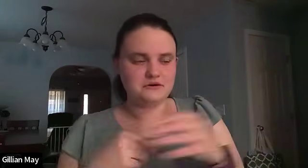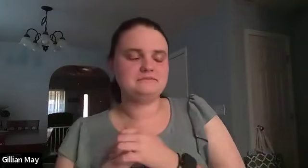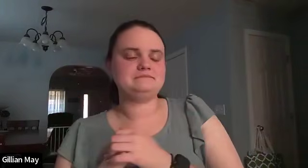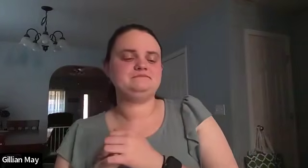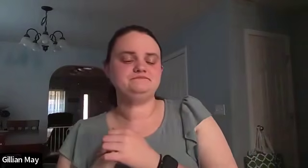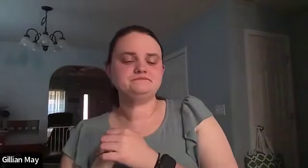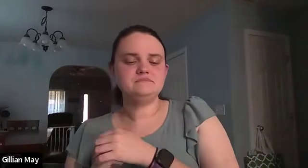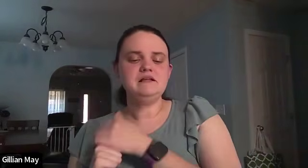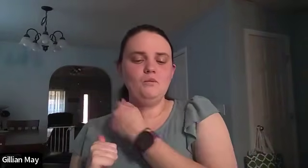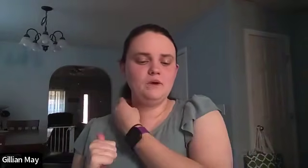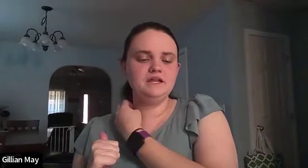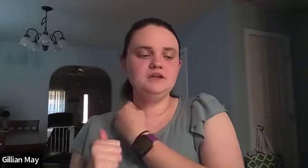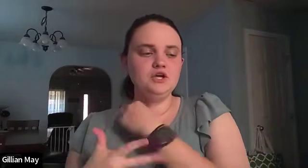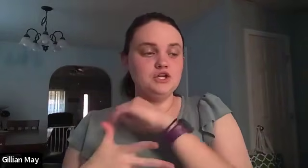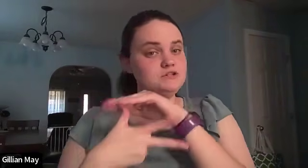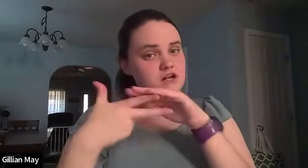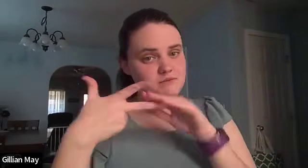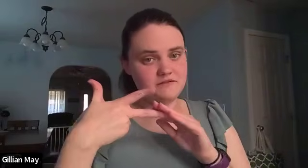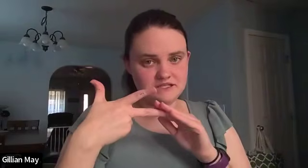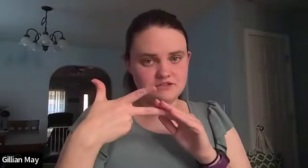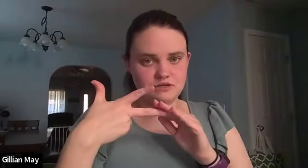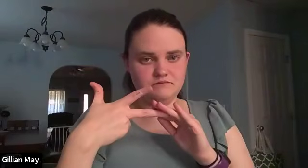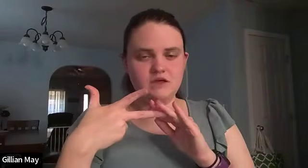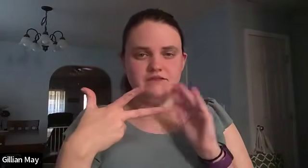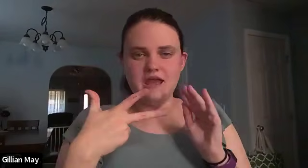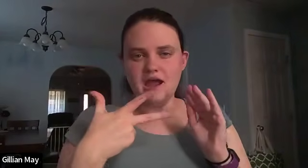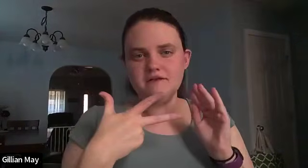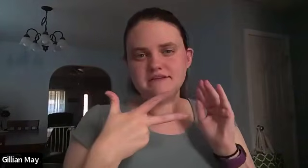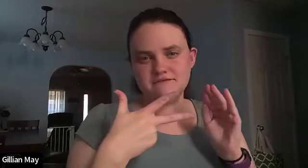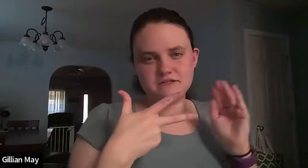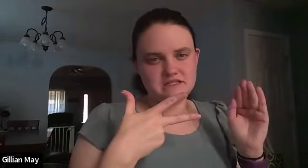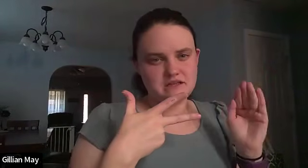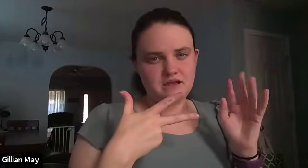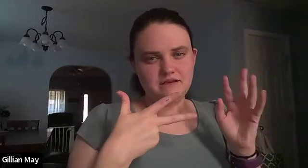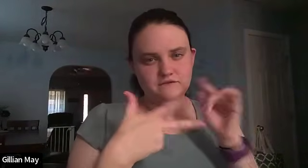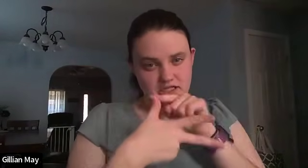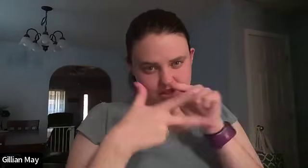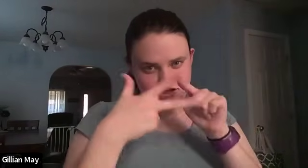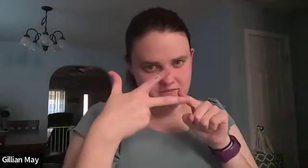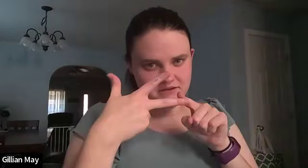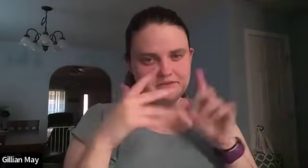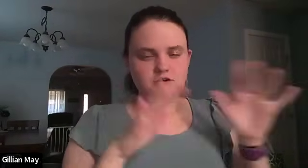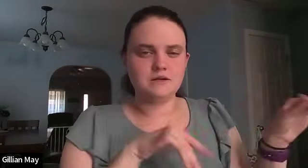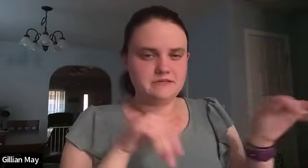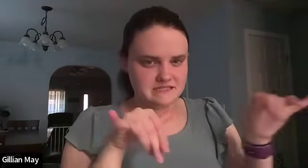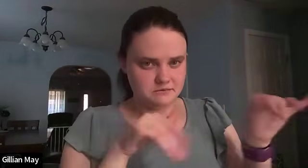forth. When you were talking about these 3, they have a different sign for each topic, but they're going to be